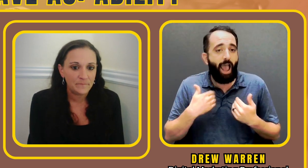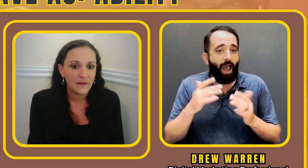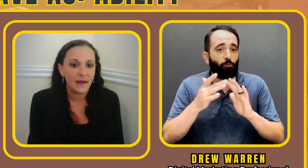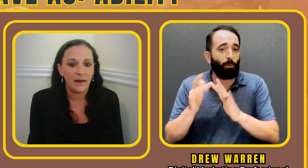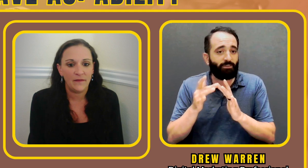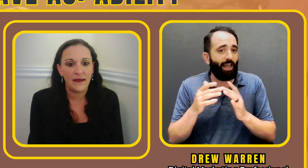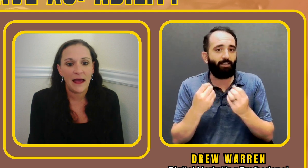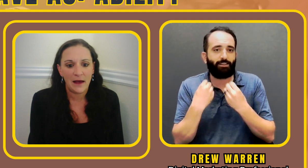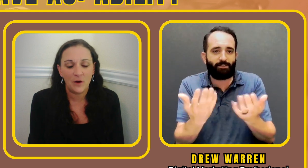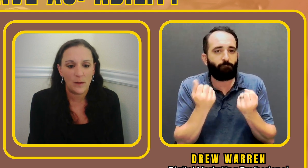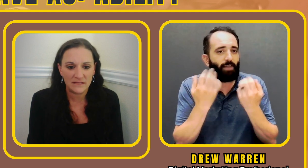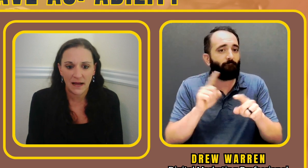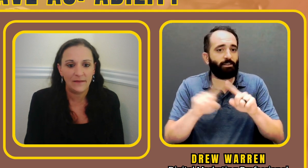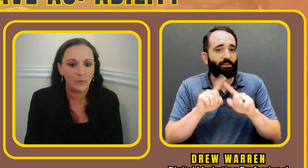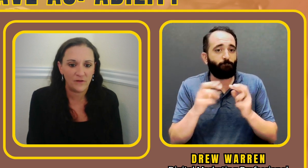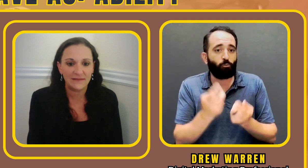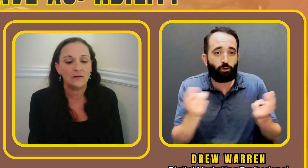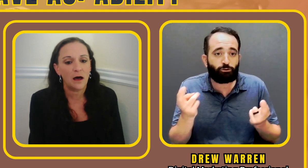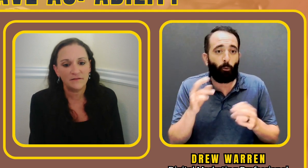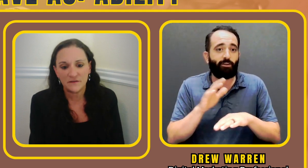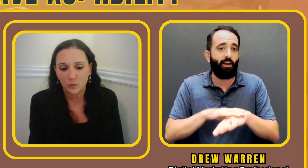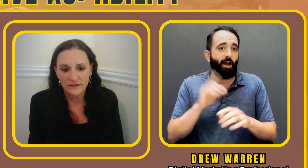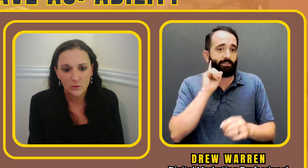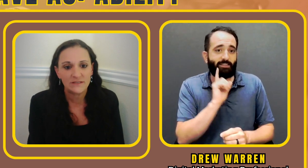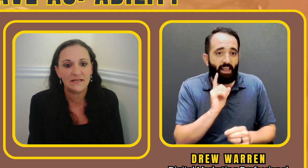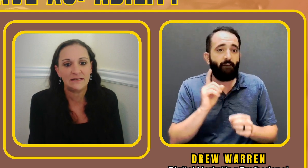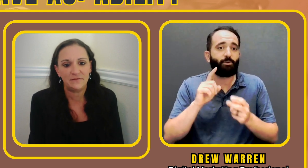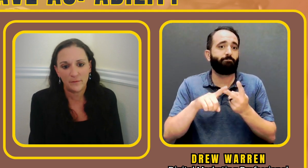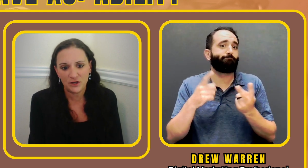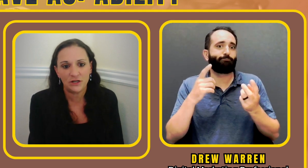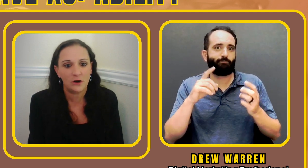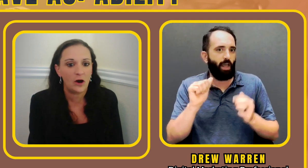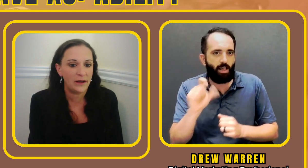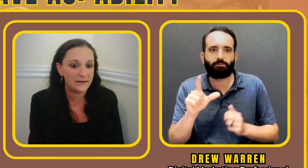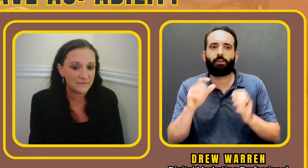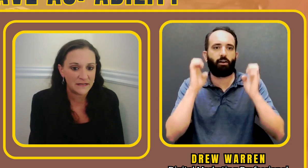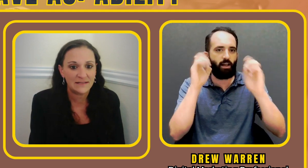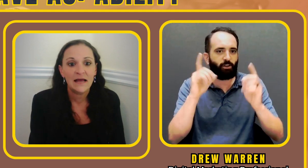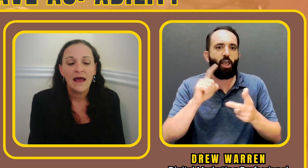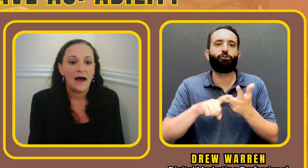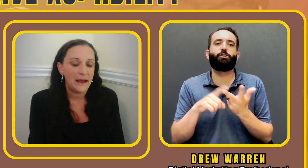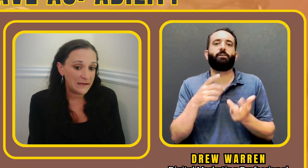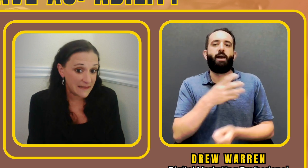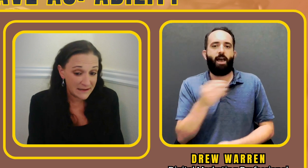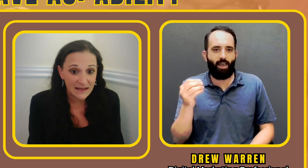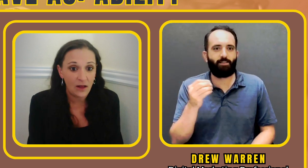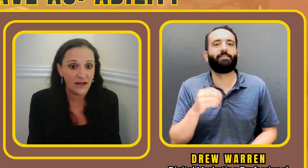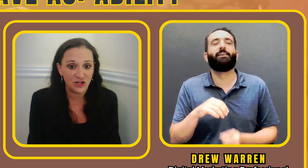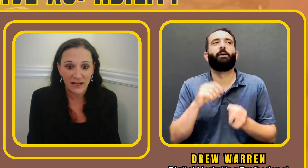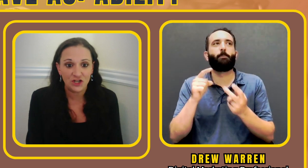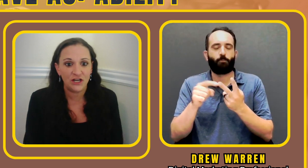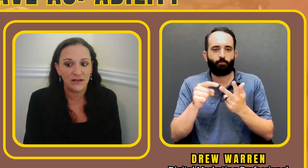University, and they have a website that provides a lot of different resources and information on deafness,